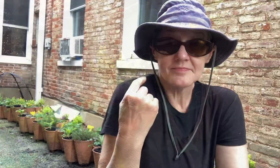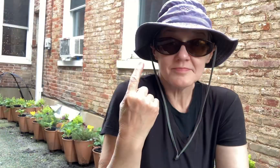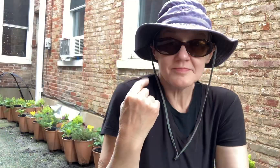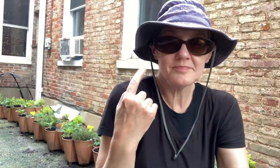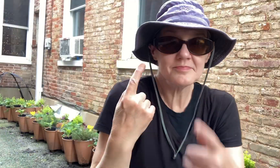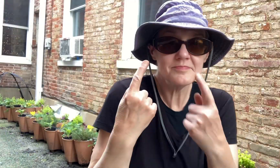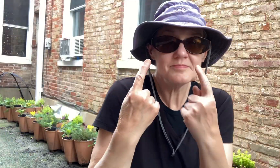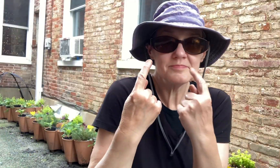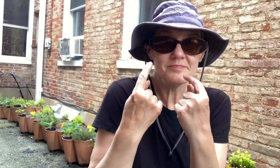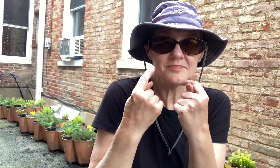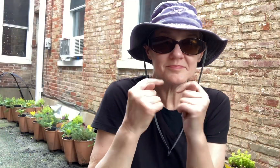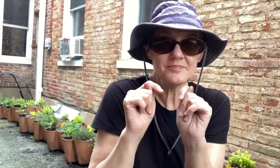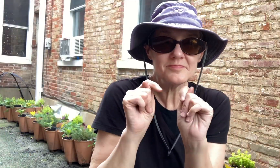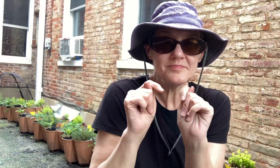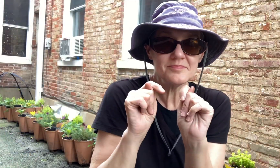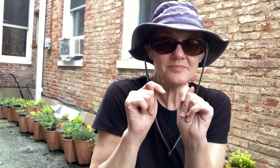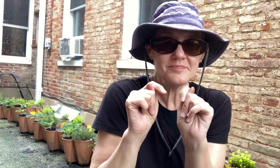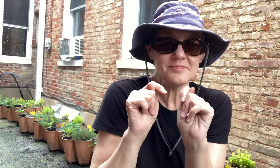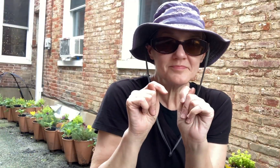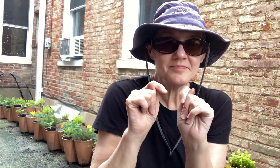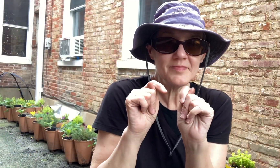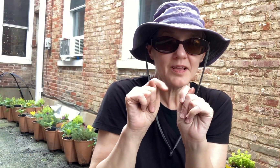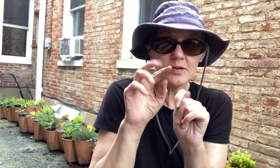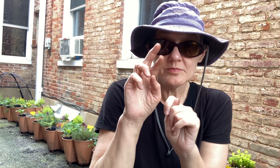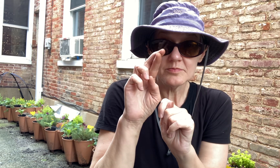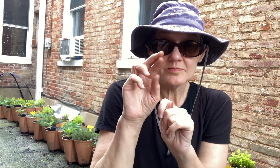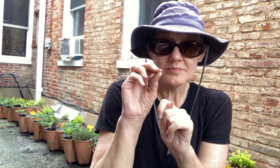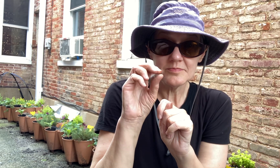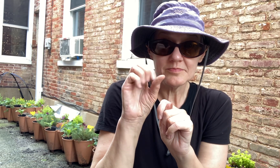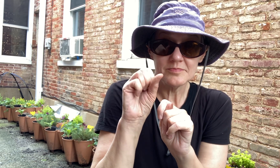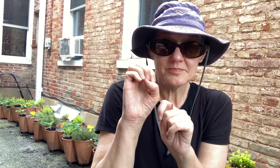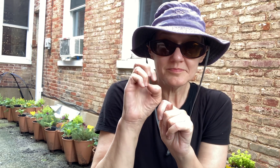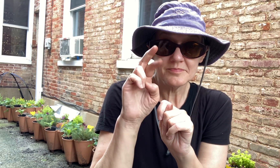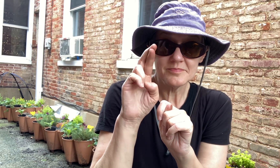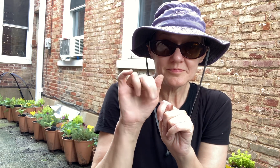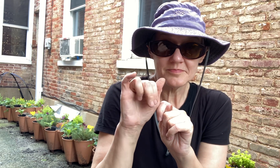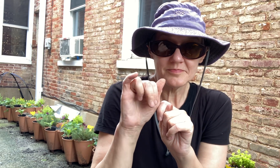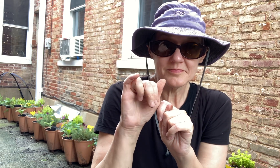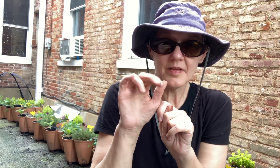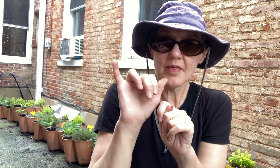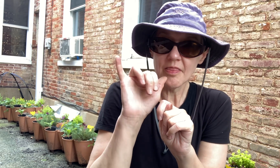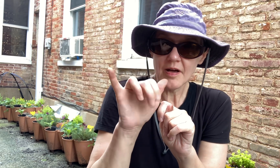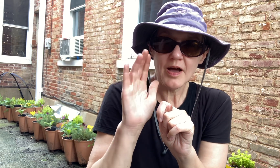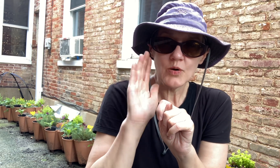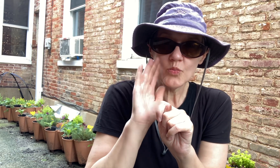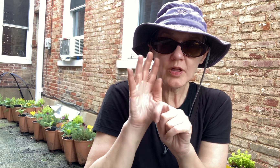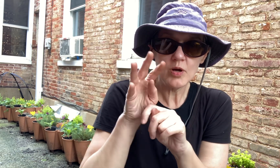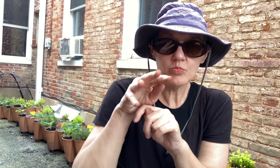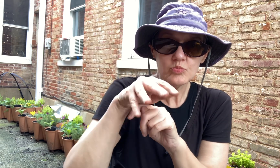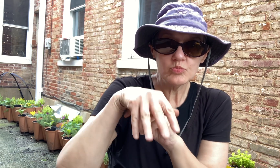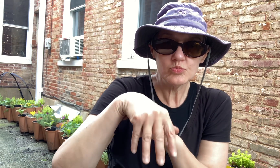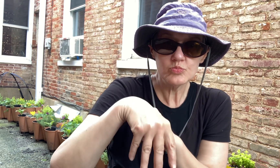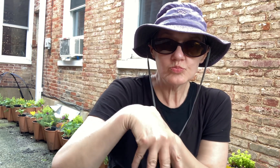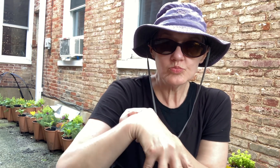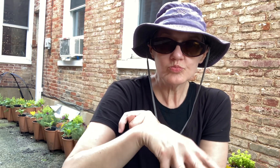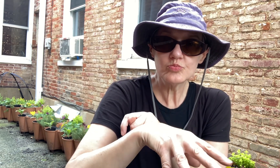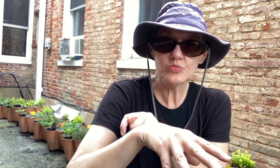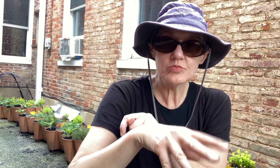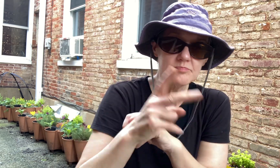Now last year I tried some trailing rosemary that's going to